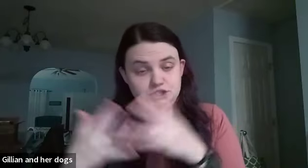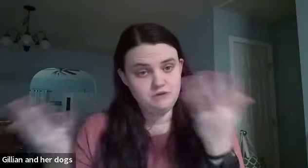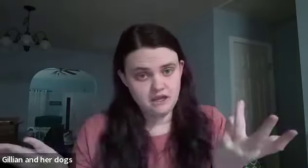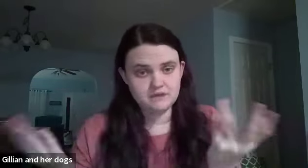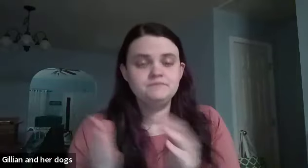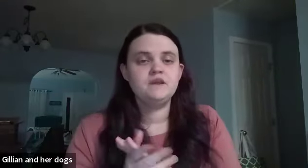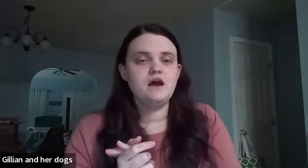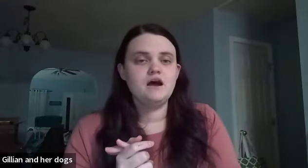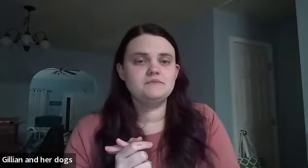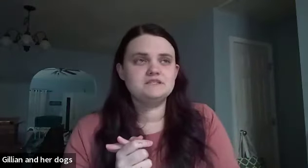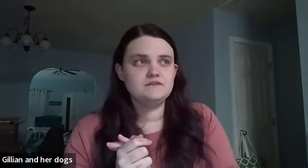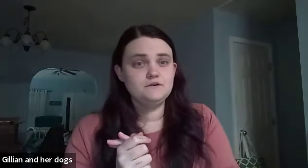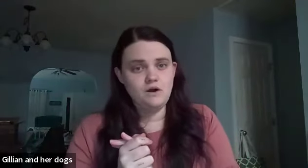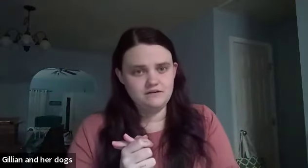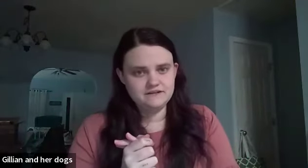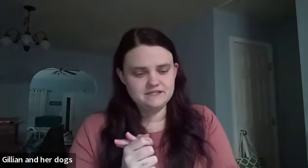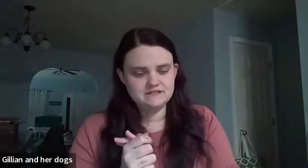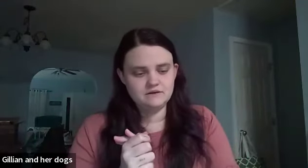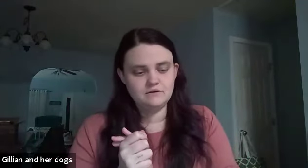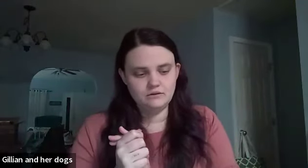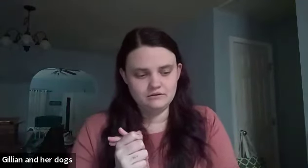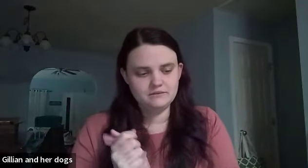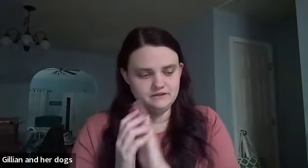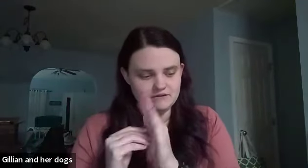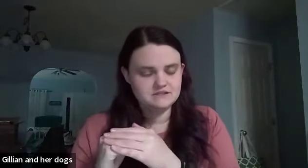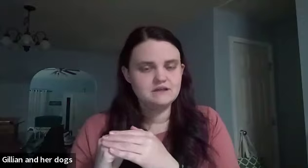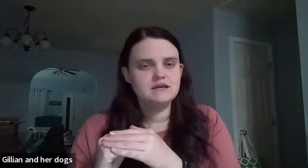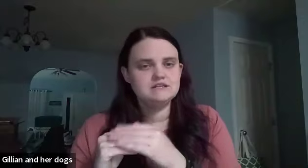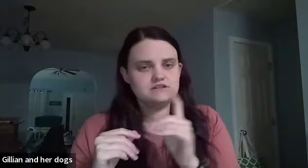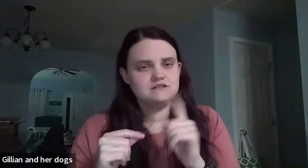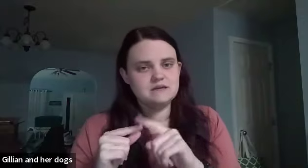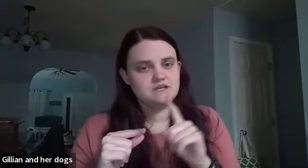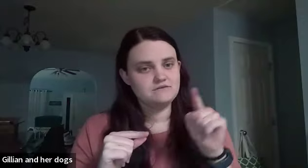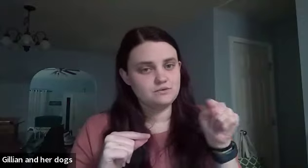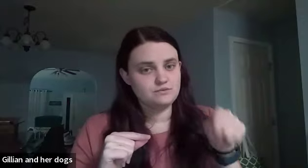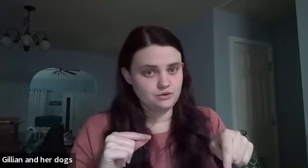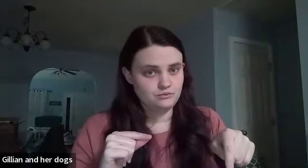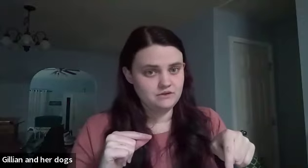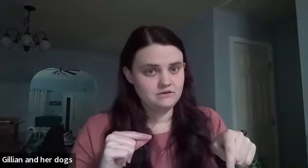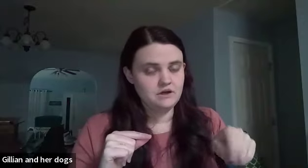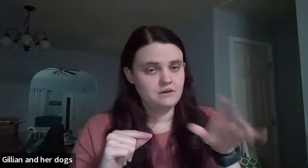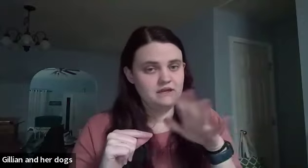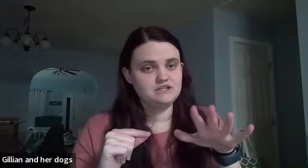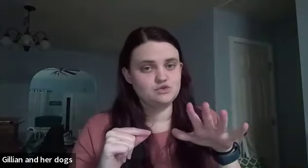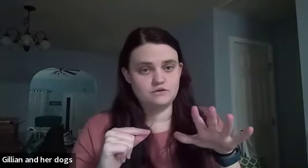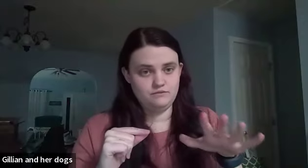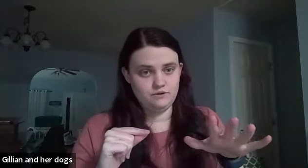you can, the sign for office, oh, let me do this, is also the same sign for room, any sort of